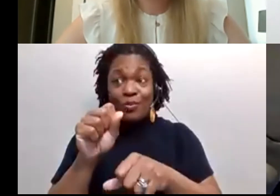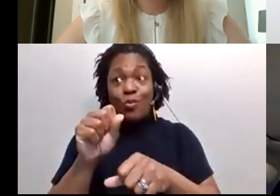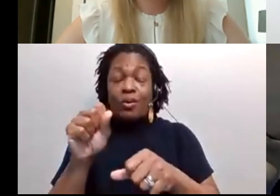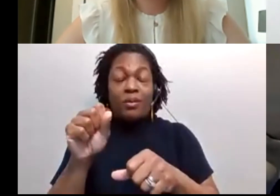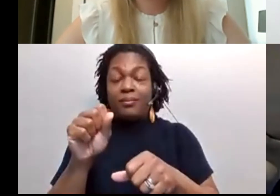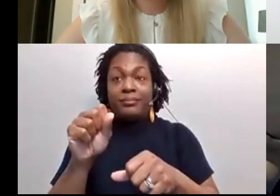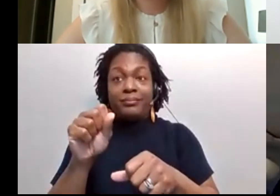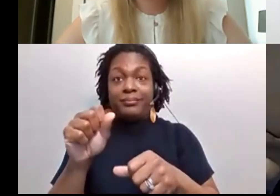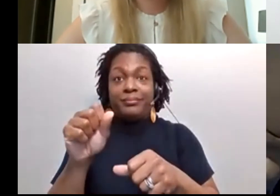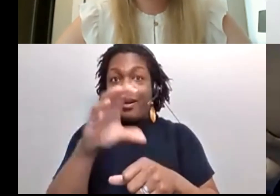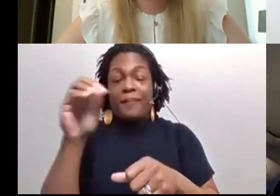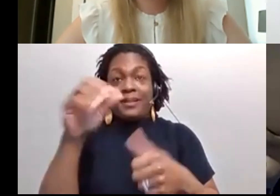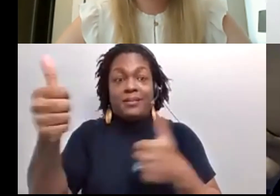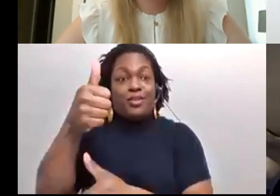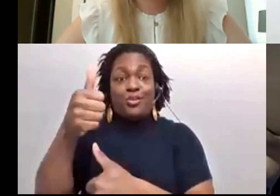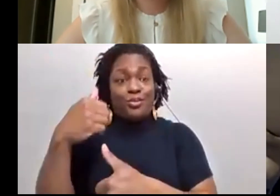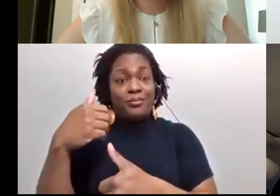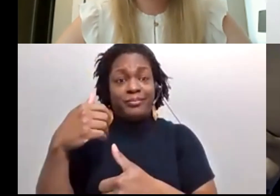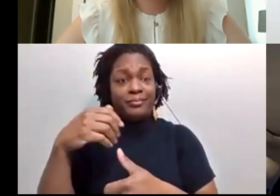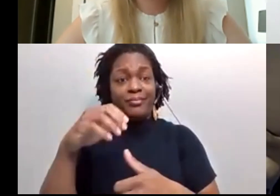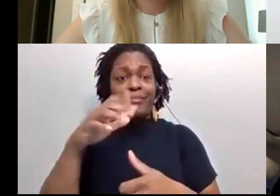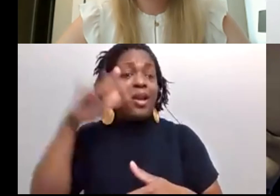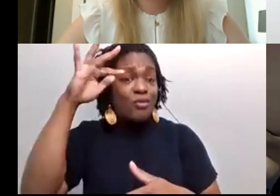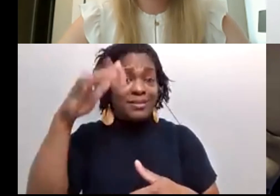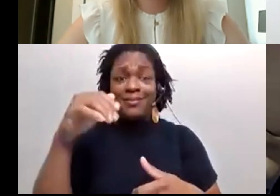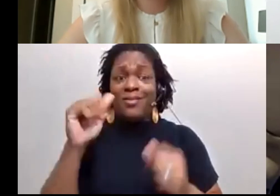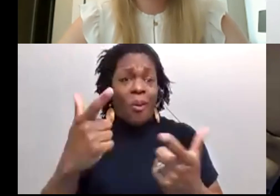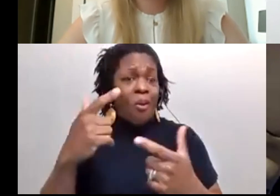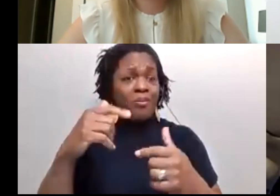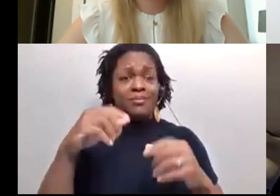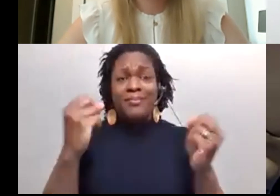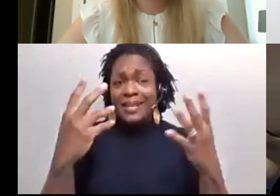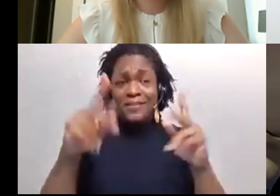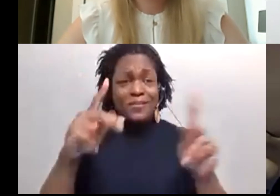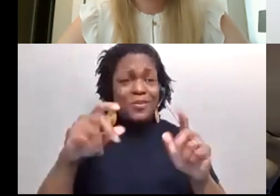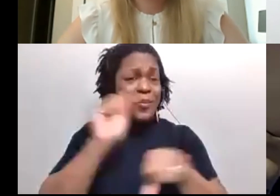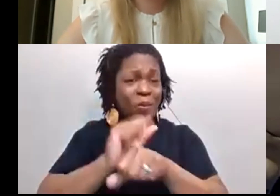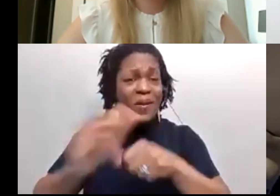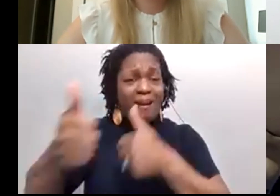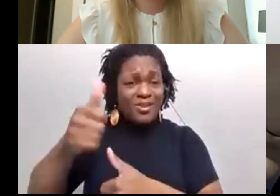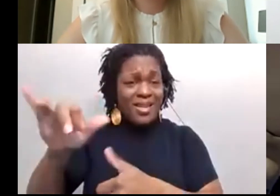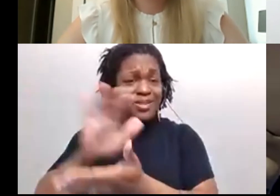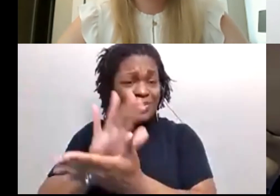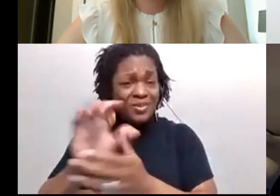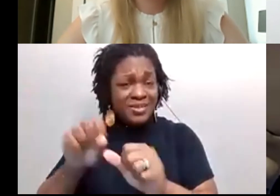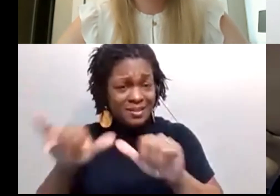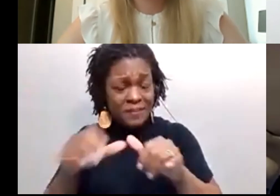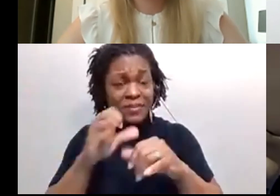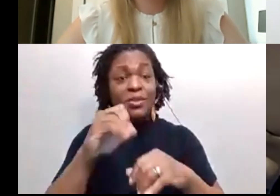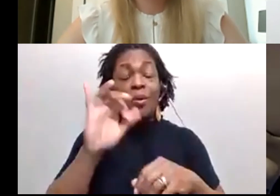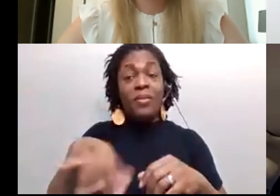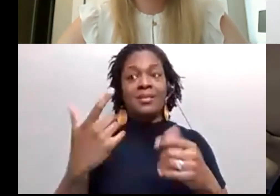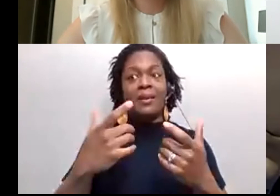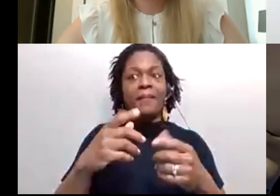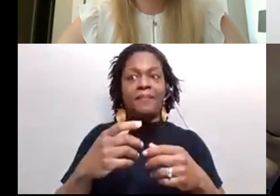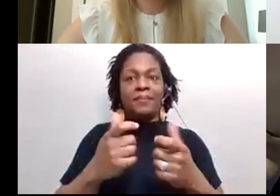area. So it's an intimidation factor to actually keep